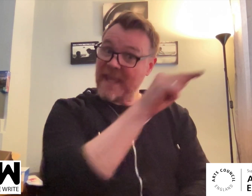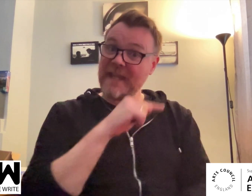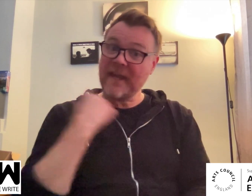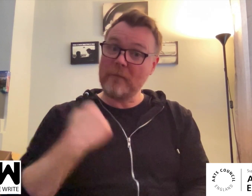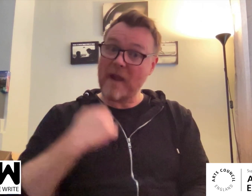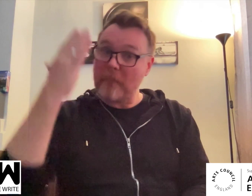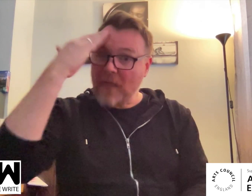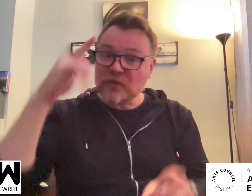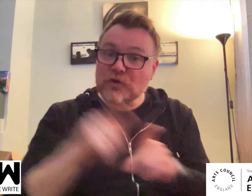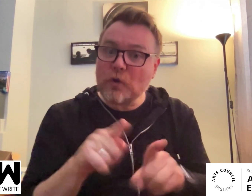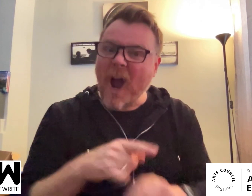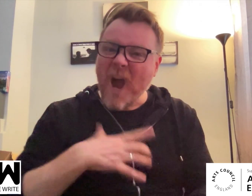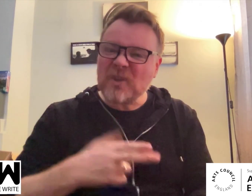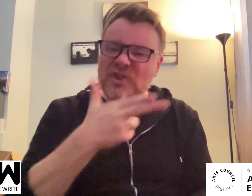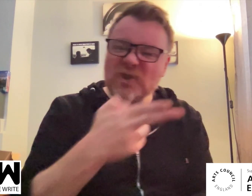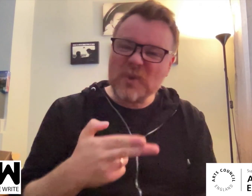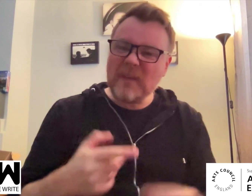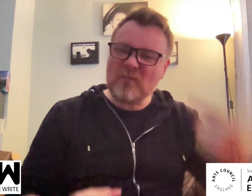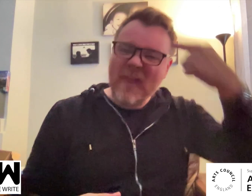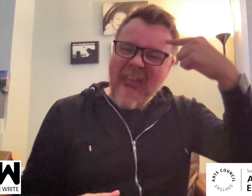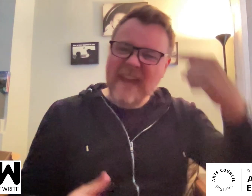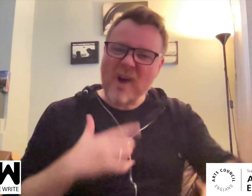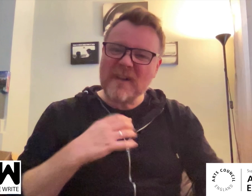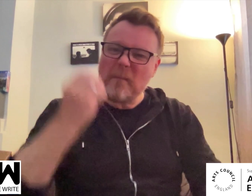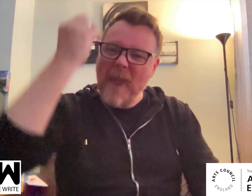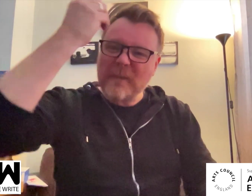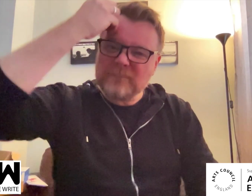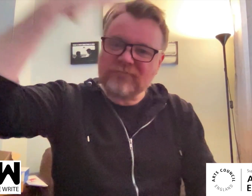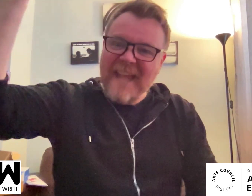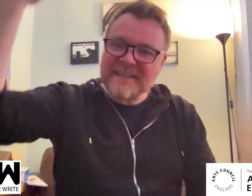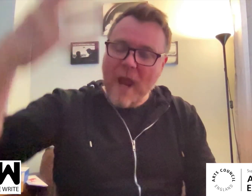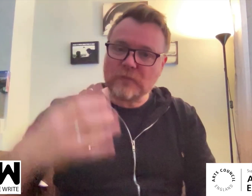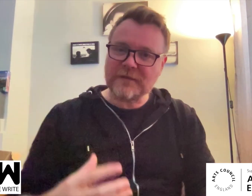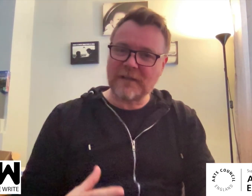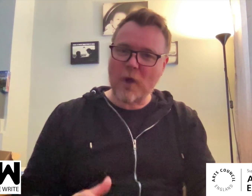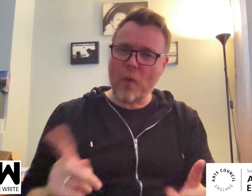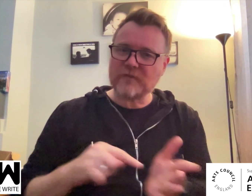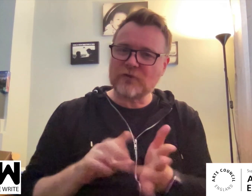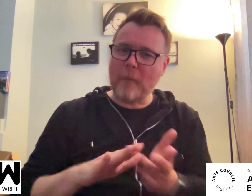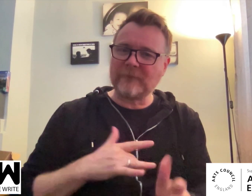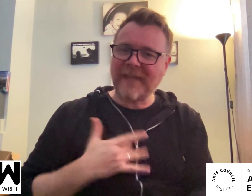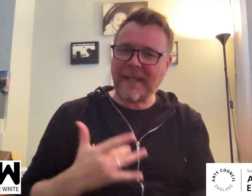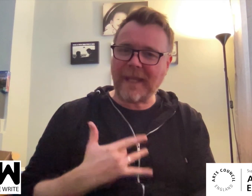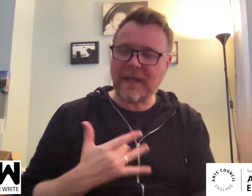my mother as well. I want revenge myself. I want to blow his brains out, for example. So now Tom's